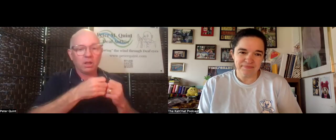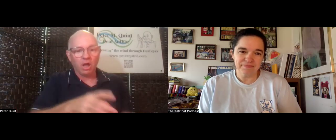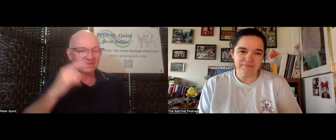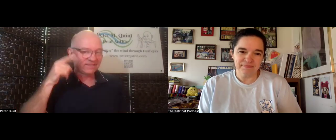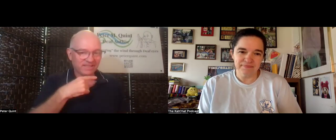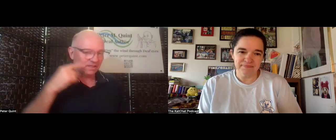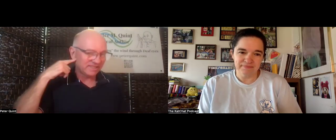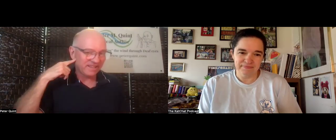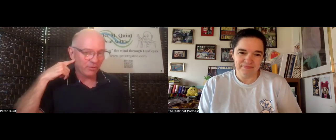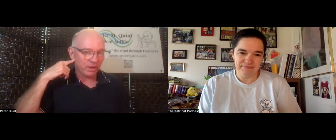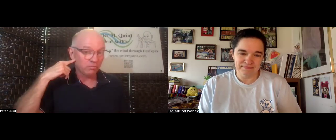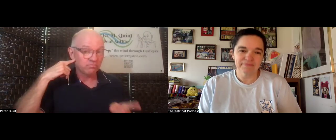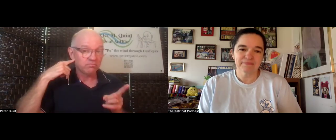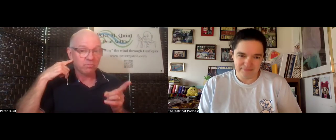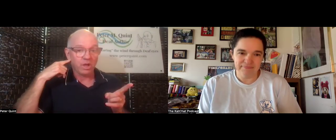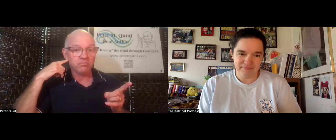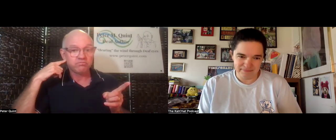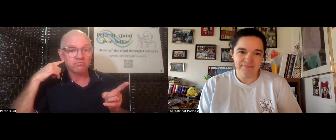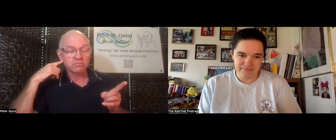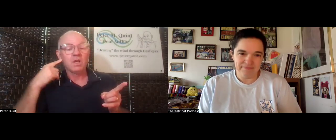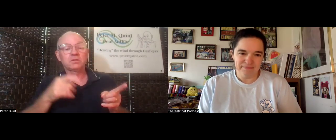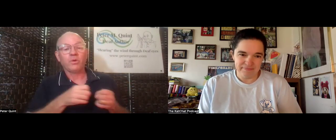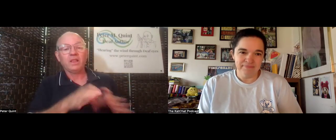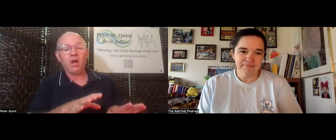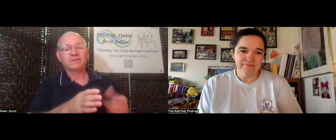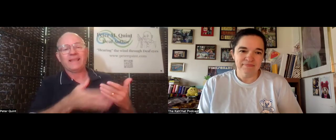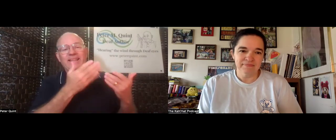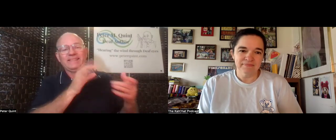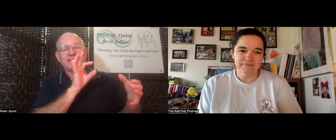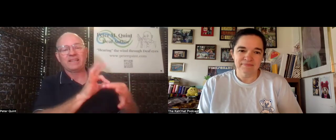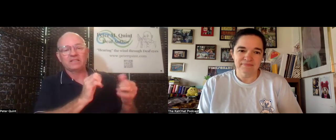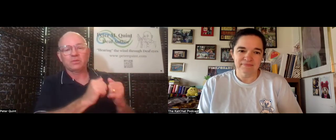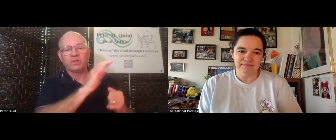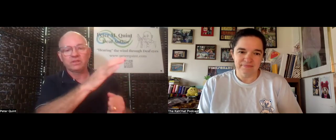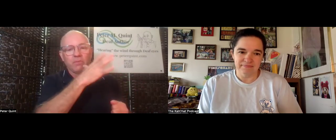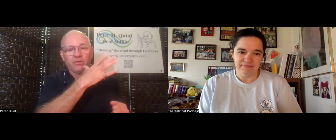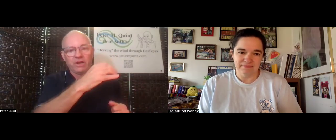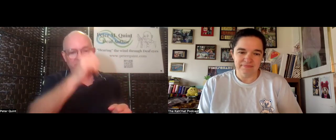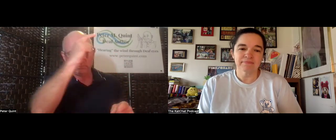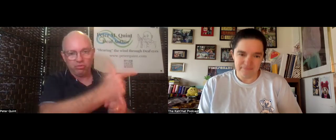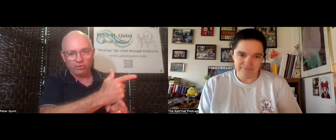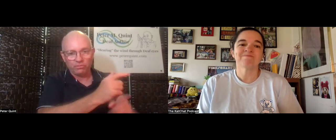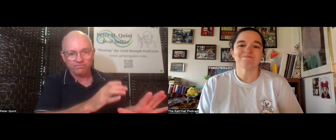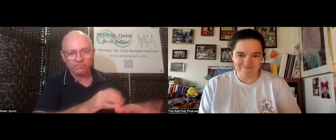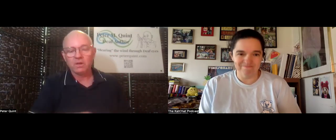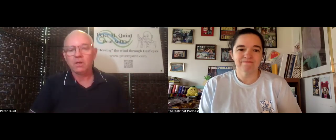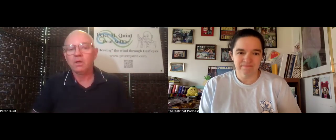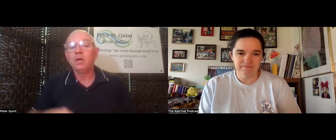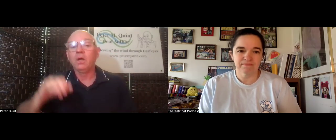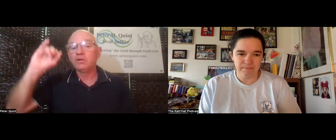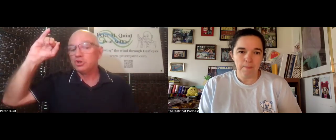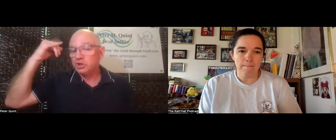Julius lost his hearing. Okay. So he lost that easy connection with his mother and his brother.